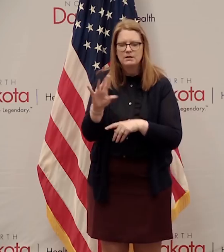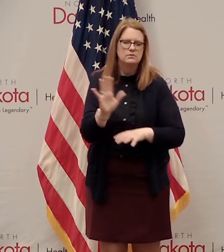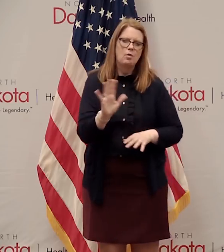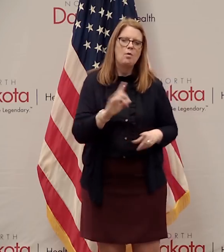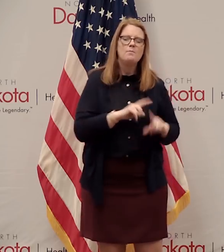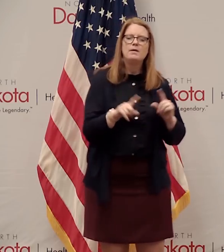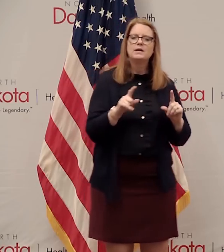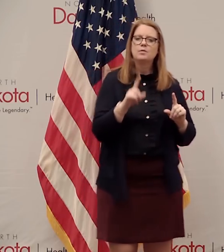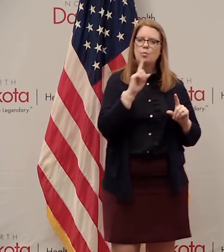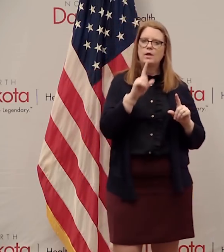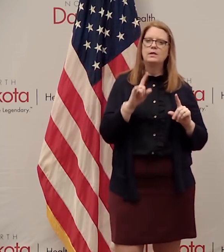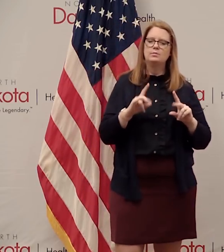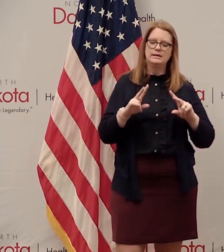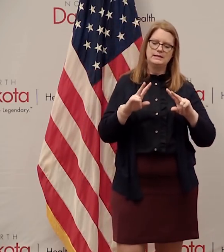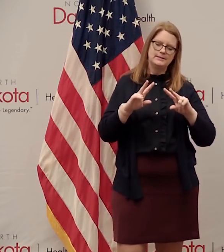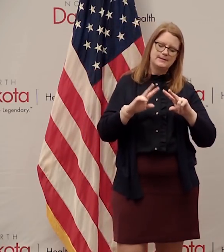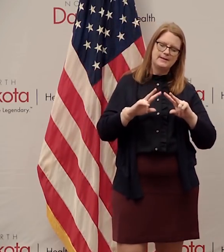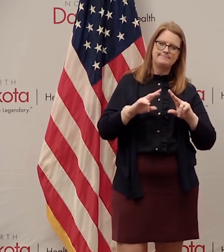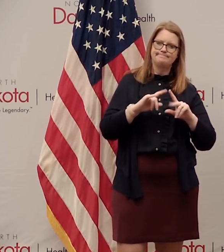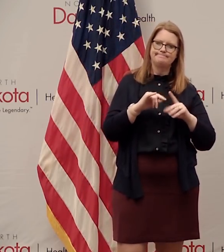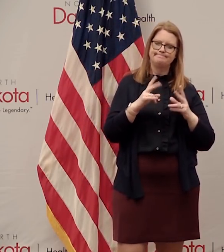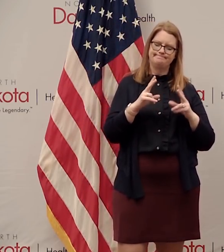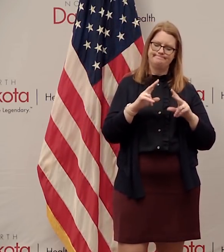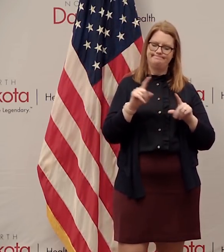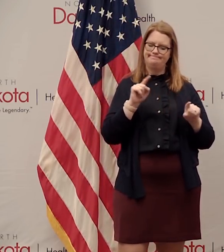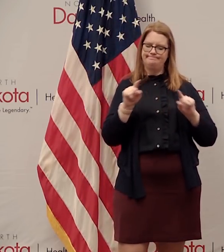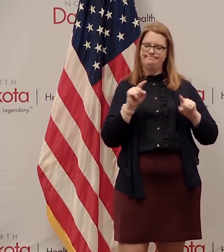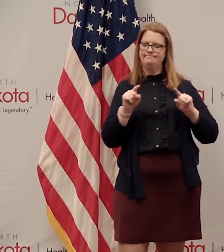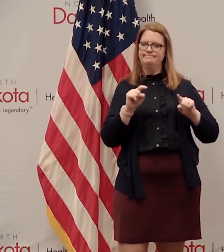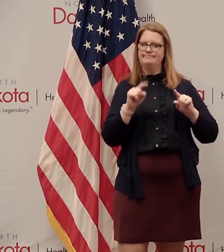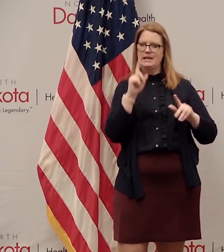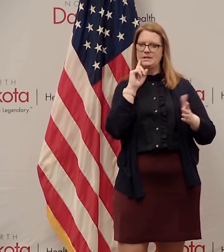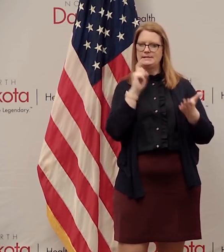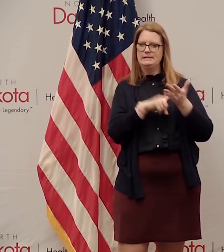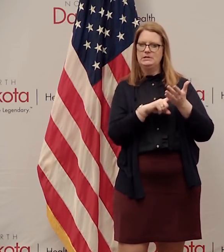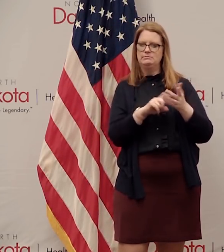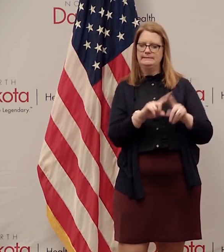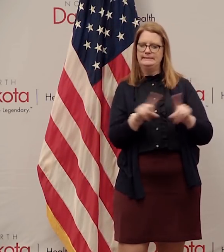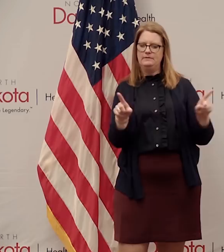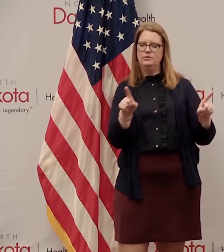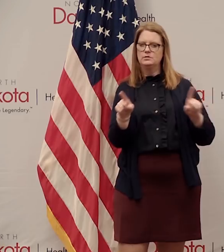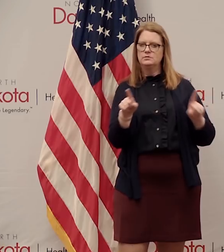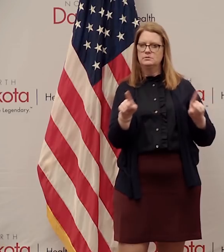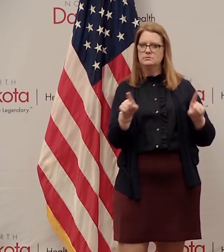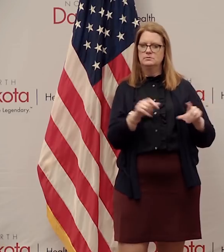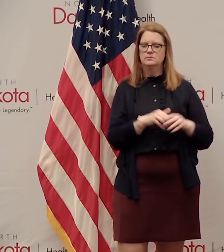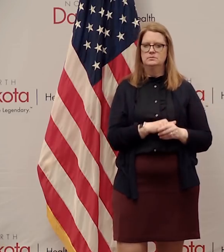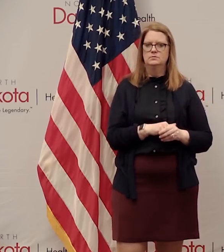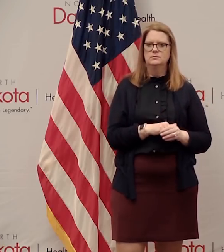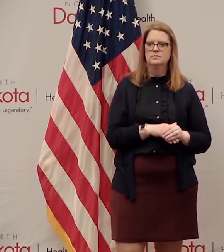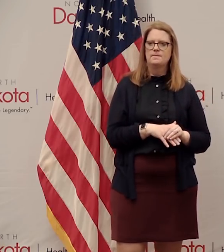assess the nature of the virus. So it's part of that information we do need to have and understand.